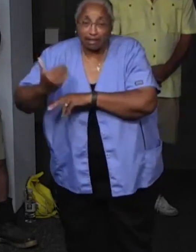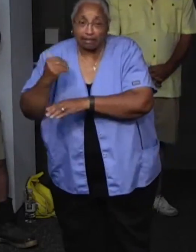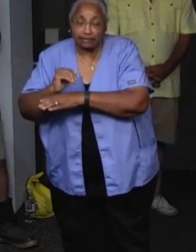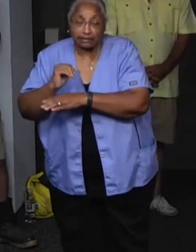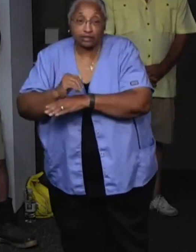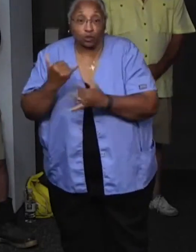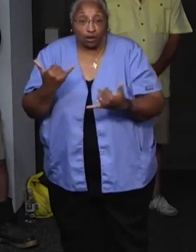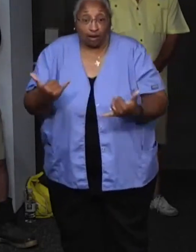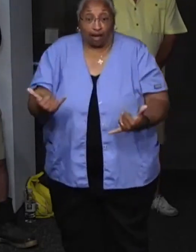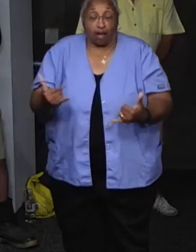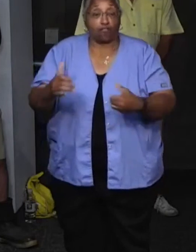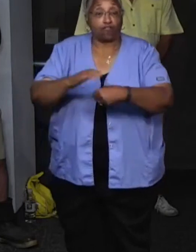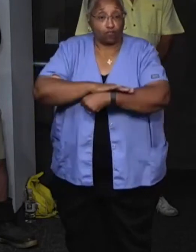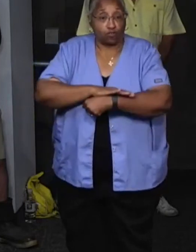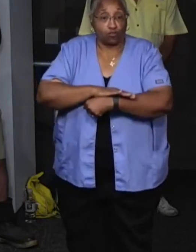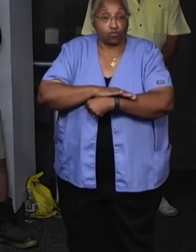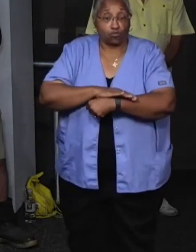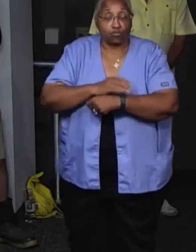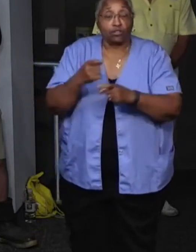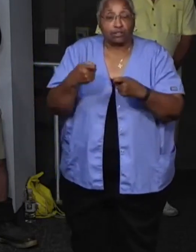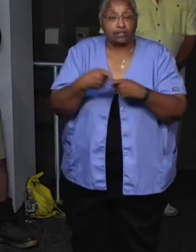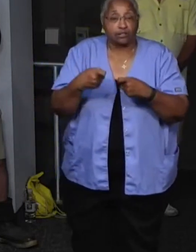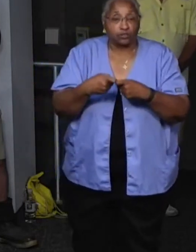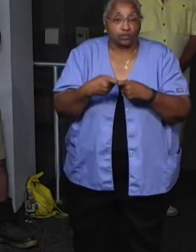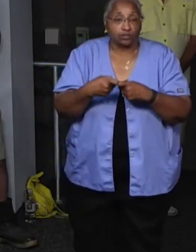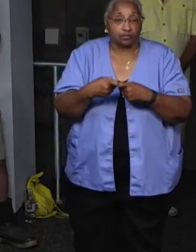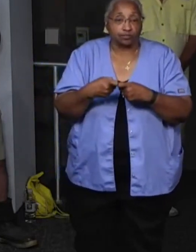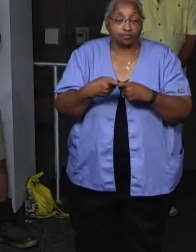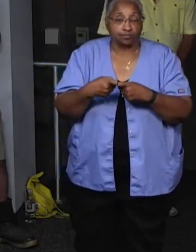power now here at the Emergency Operations Center.